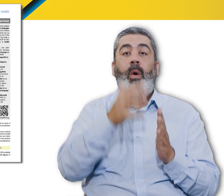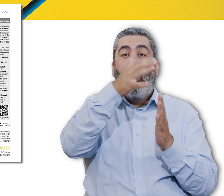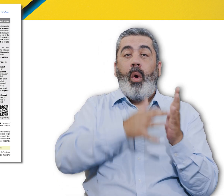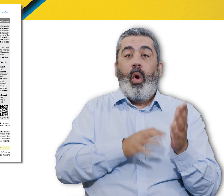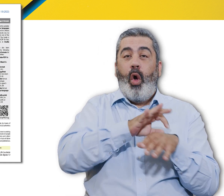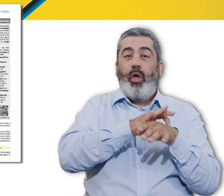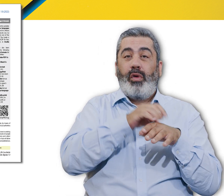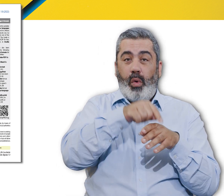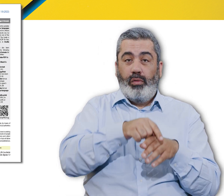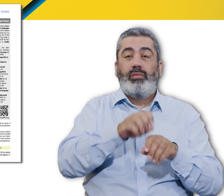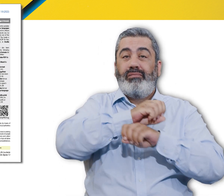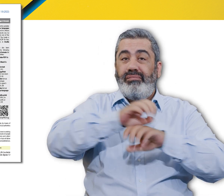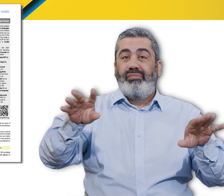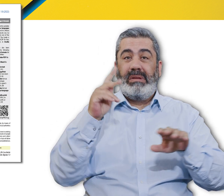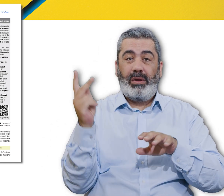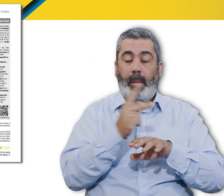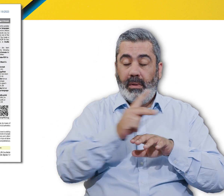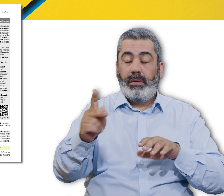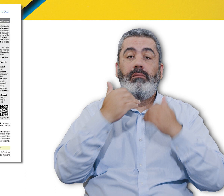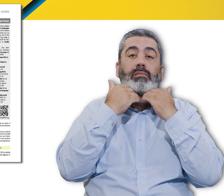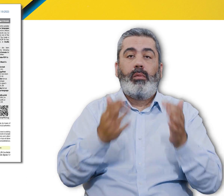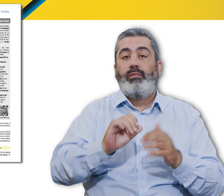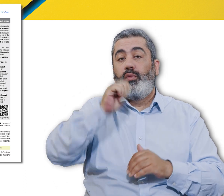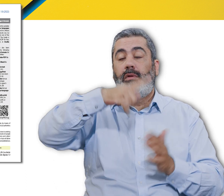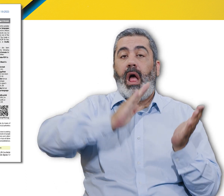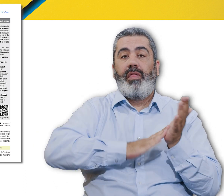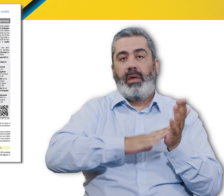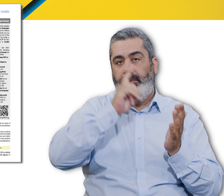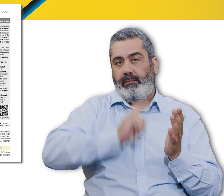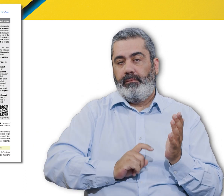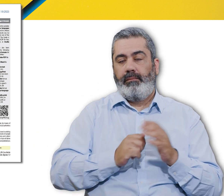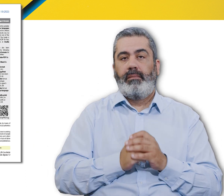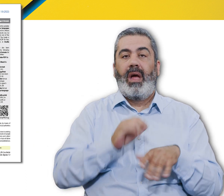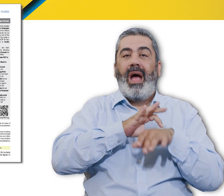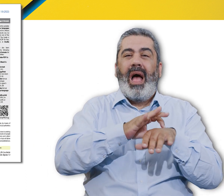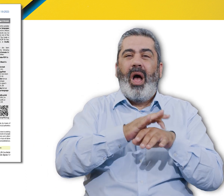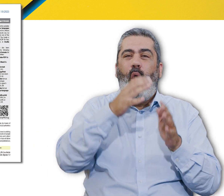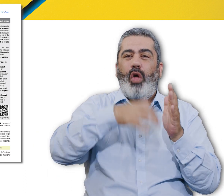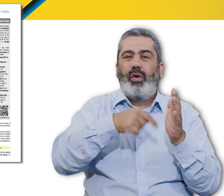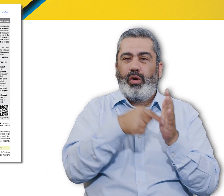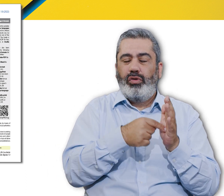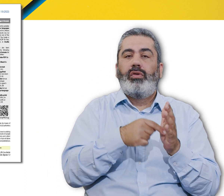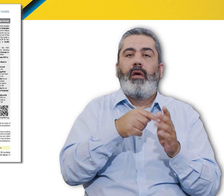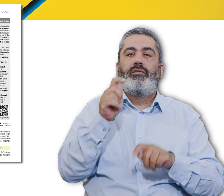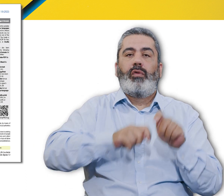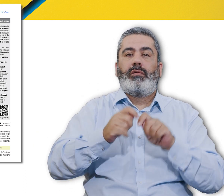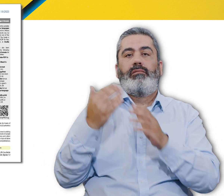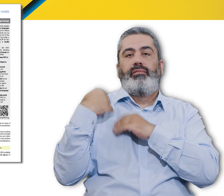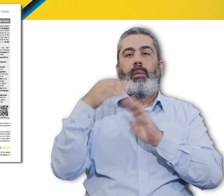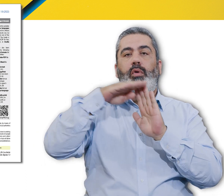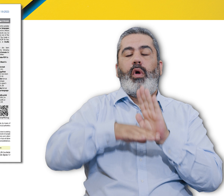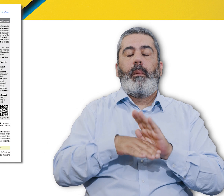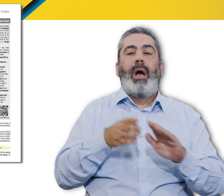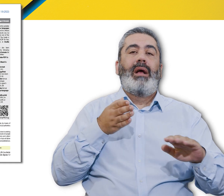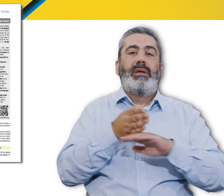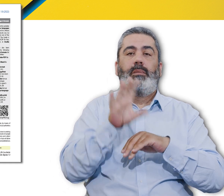to provide the readers with the necessary information that will allow them to assess themselves whether a destination is suitable or not for their own needs